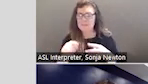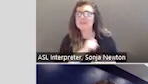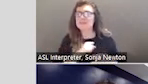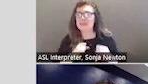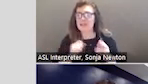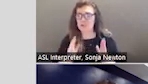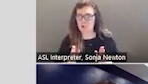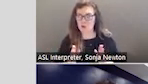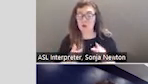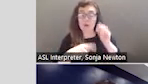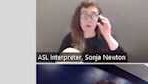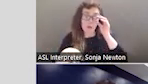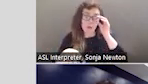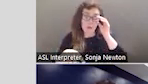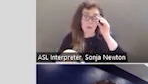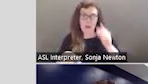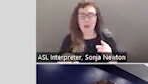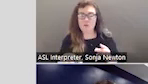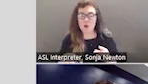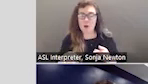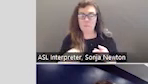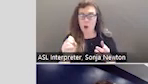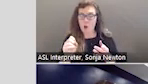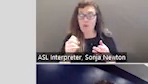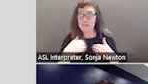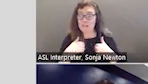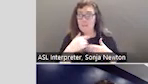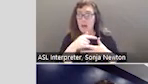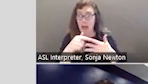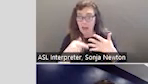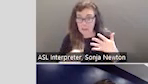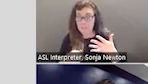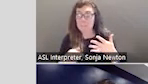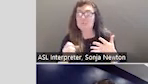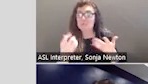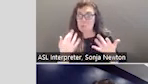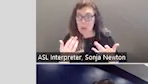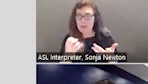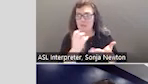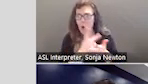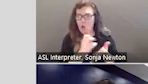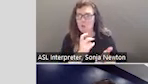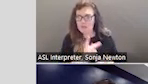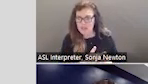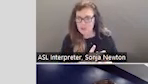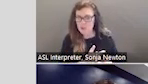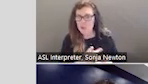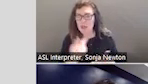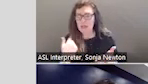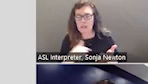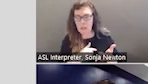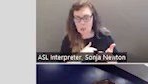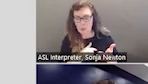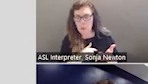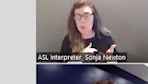and HRSA reauthorization items. That is, as far as we are aware, discussions